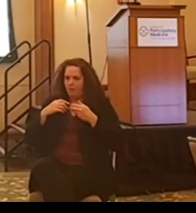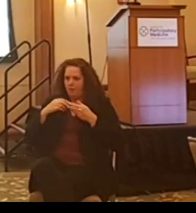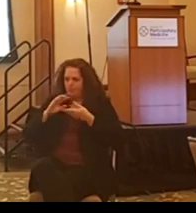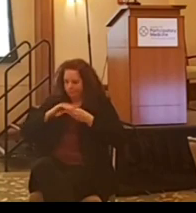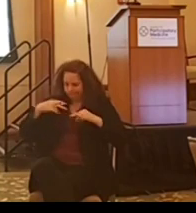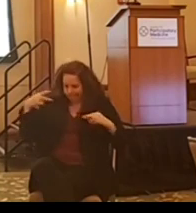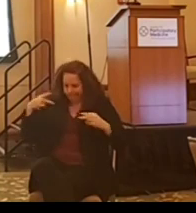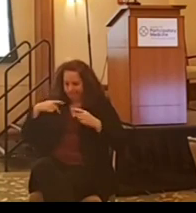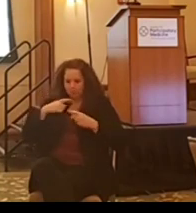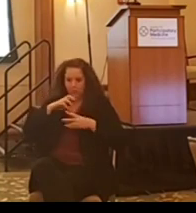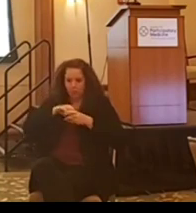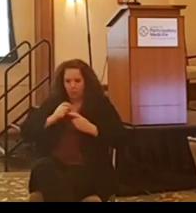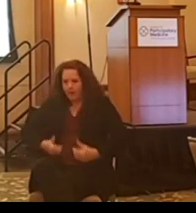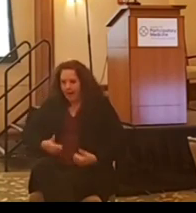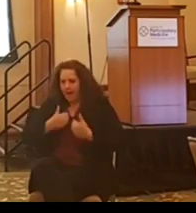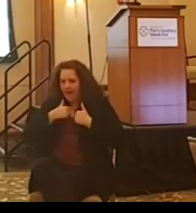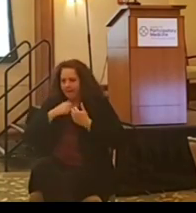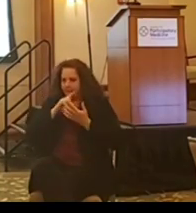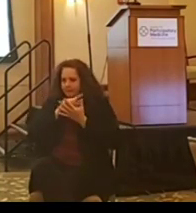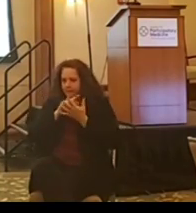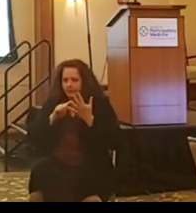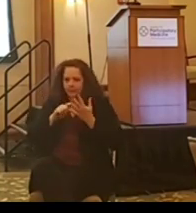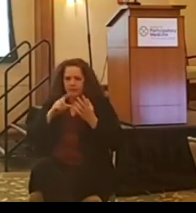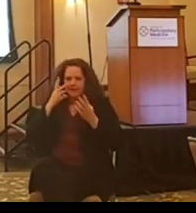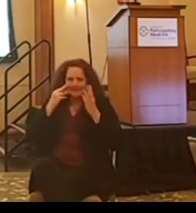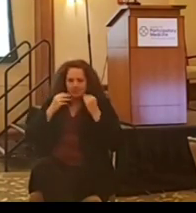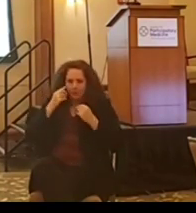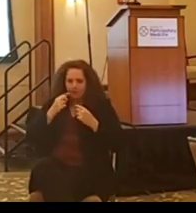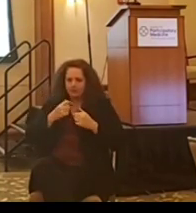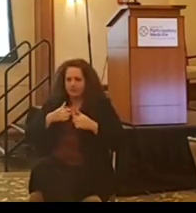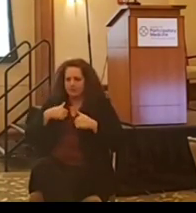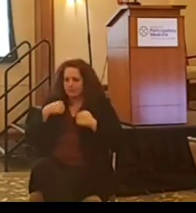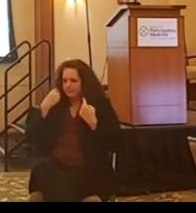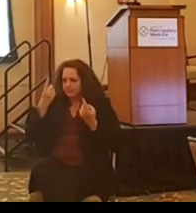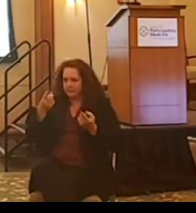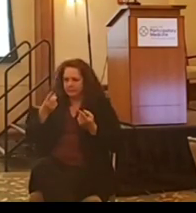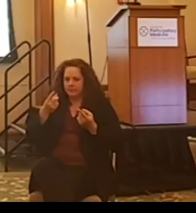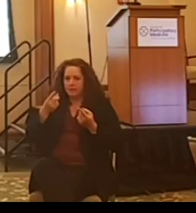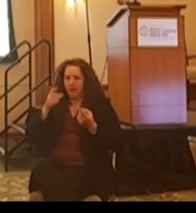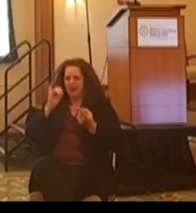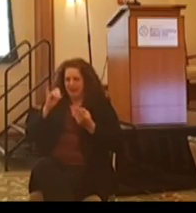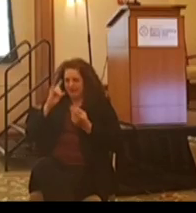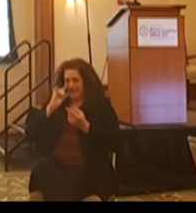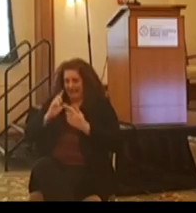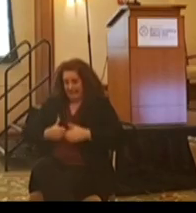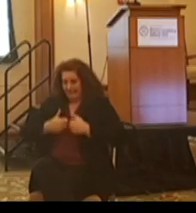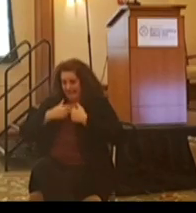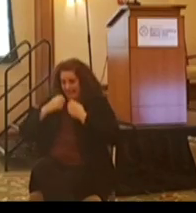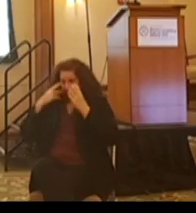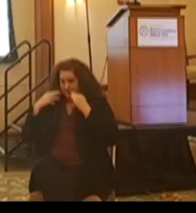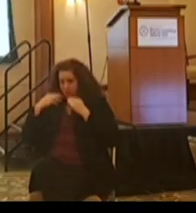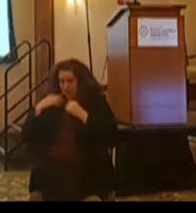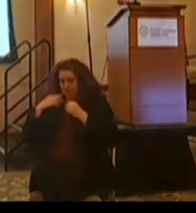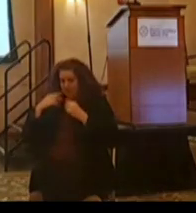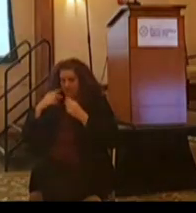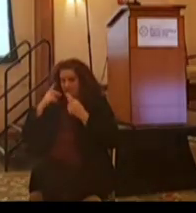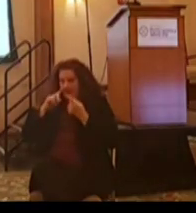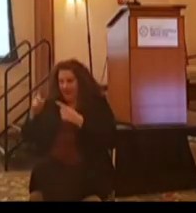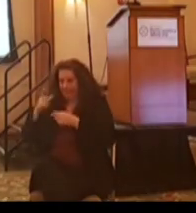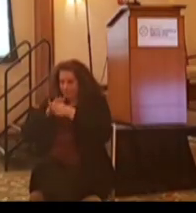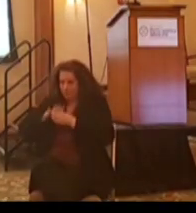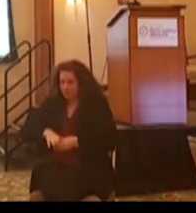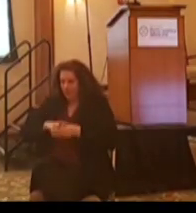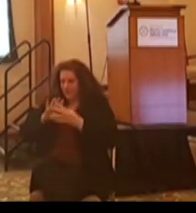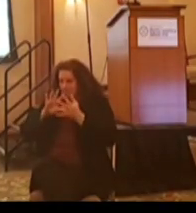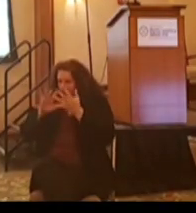their lives? That we recognize that that information is just as important to be in that space as